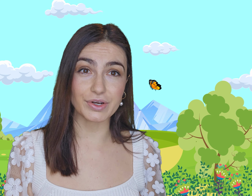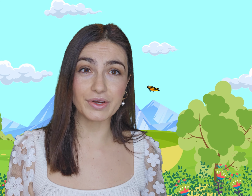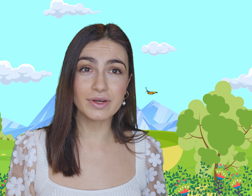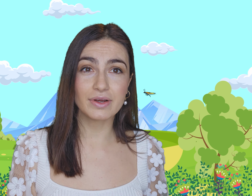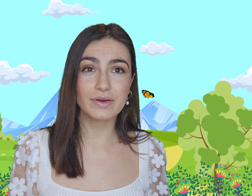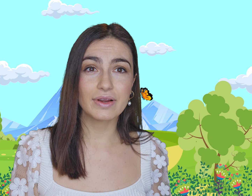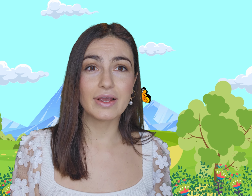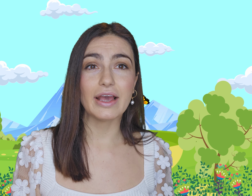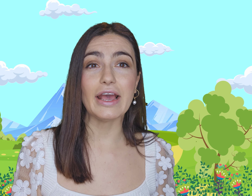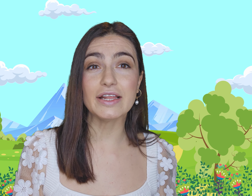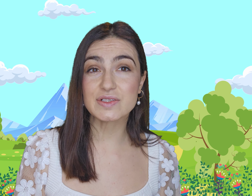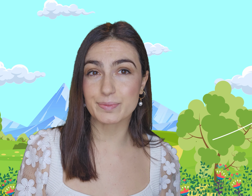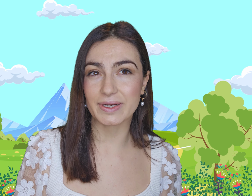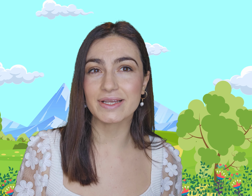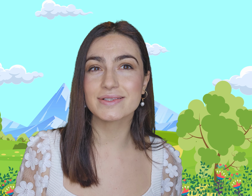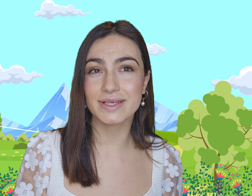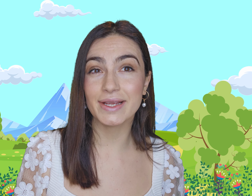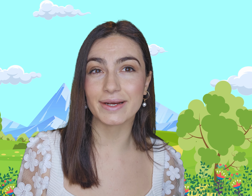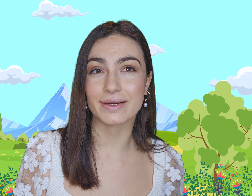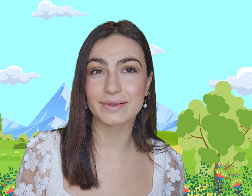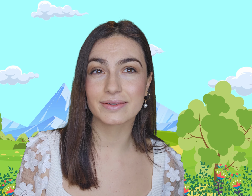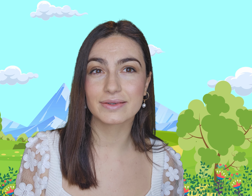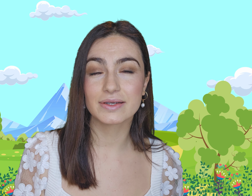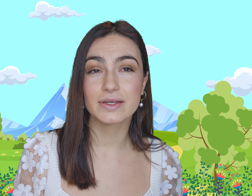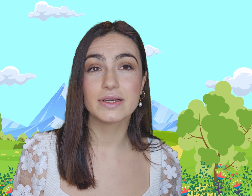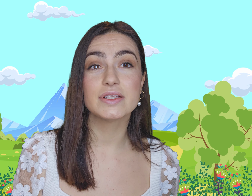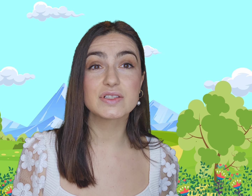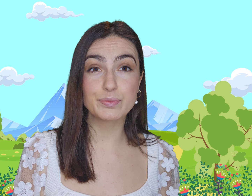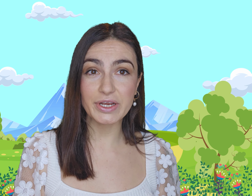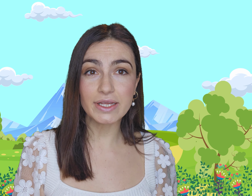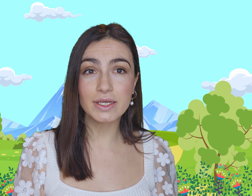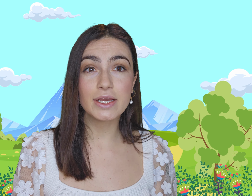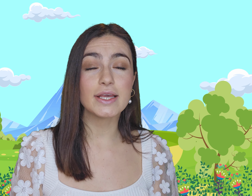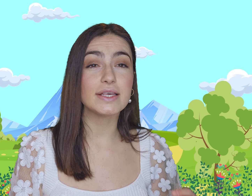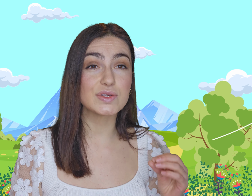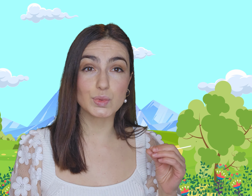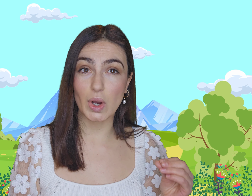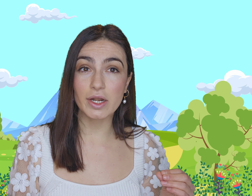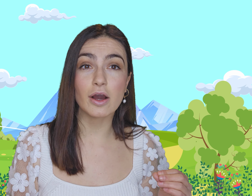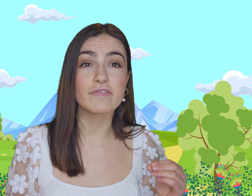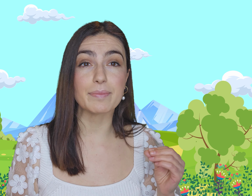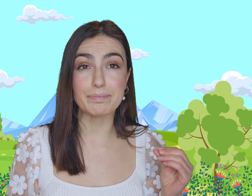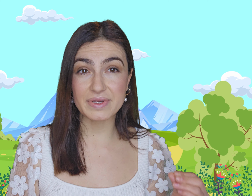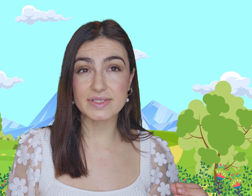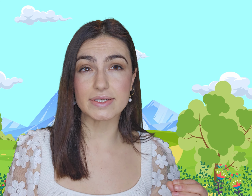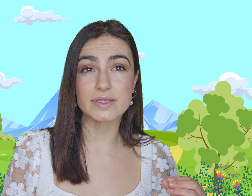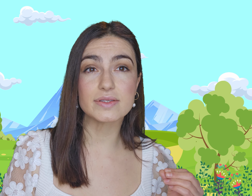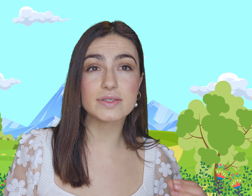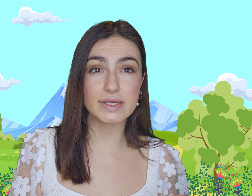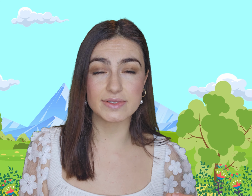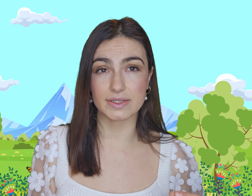and spring is here spring is one of the busiest season